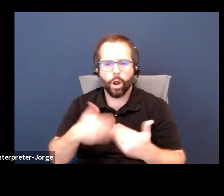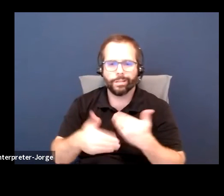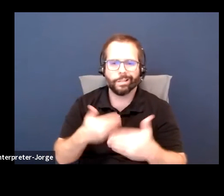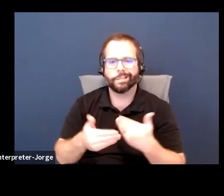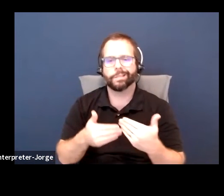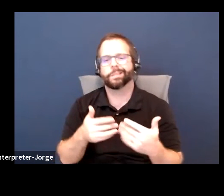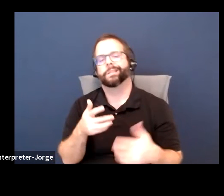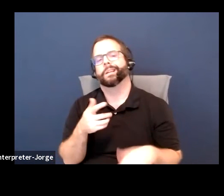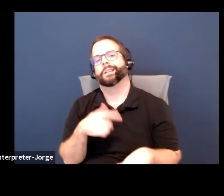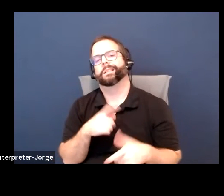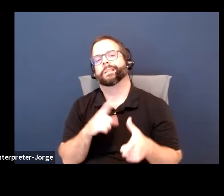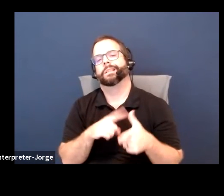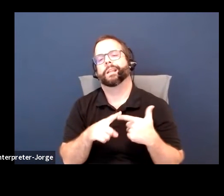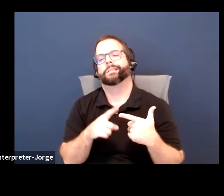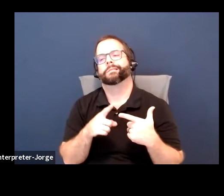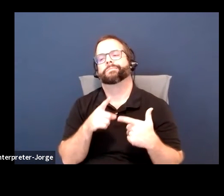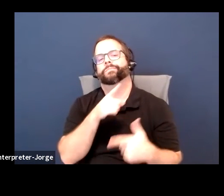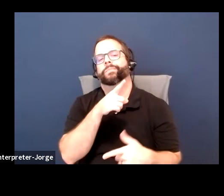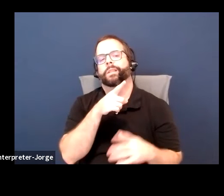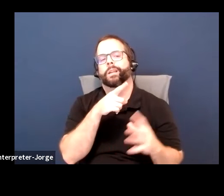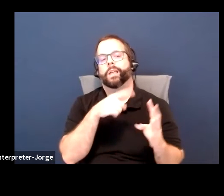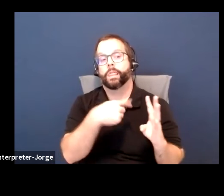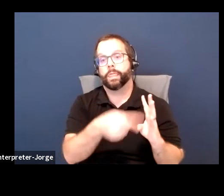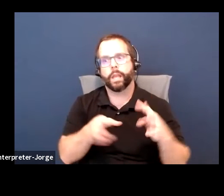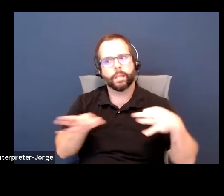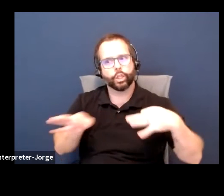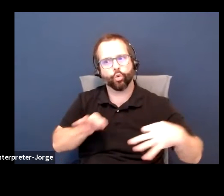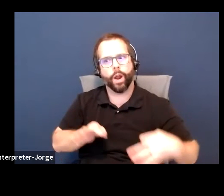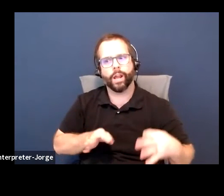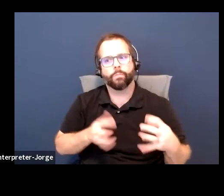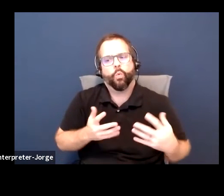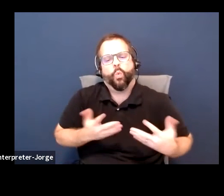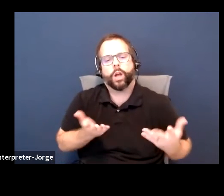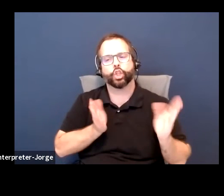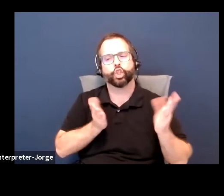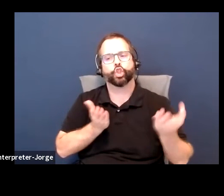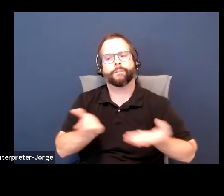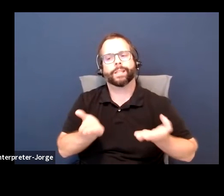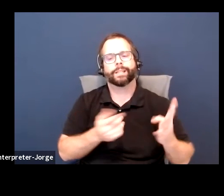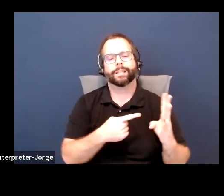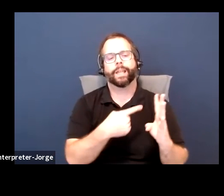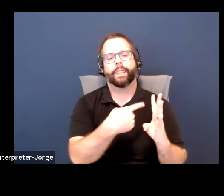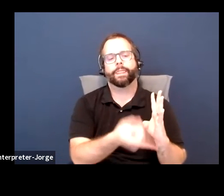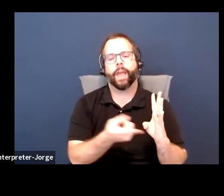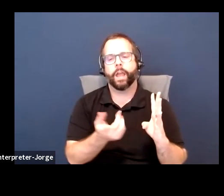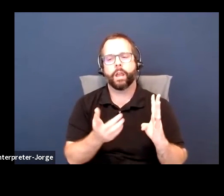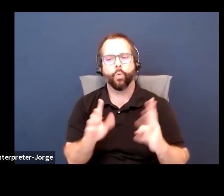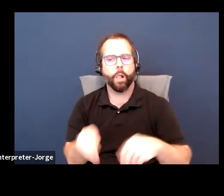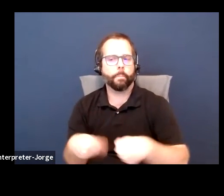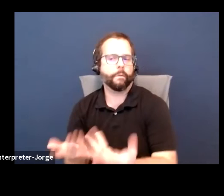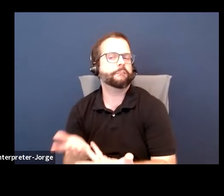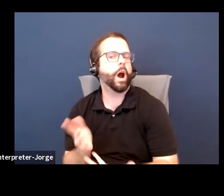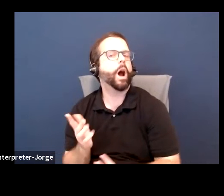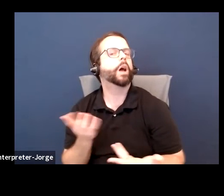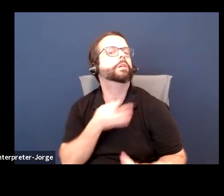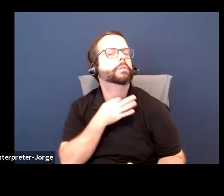then they describe what services are going to be provided. One question is, can you give me a concrete example of how an MCO would